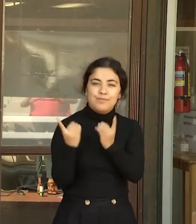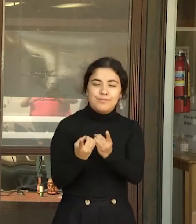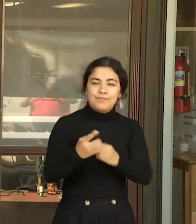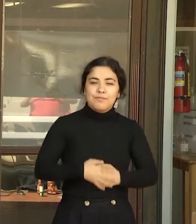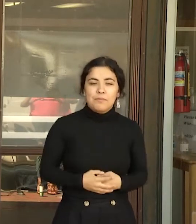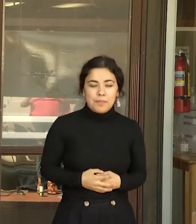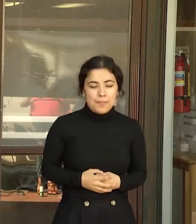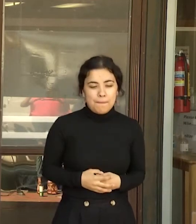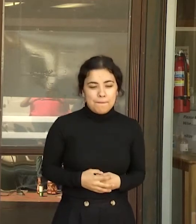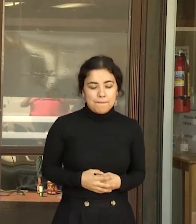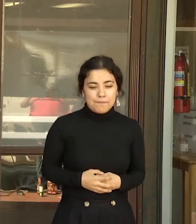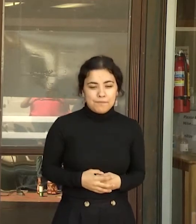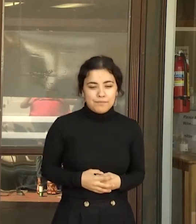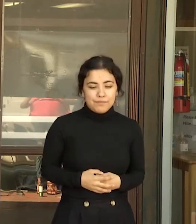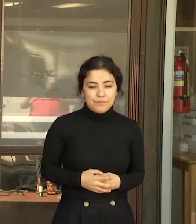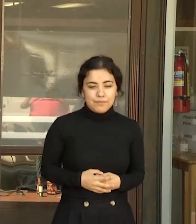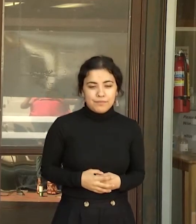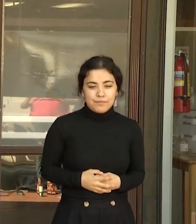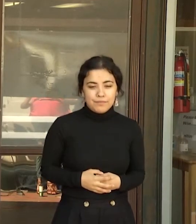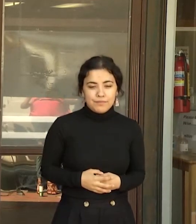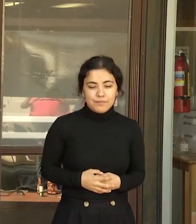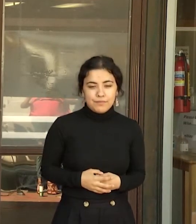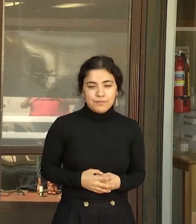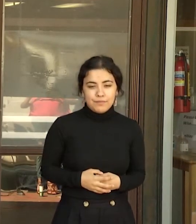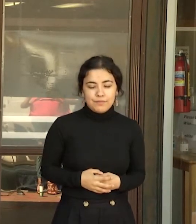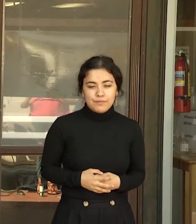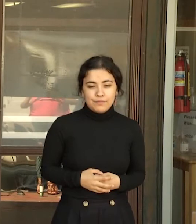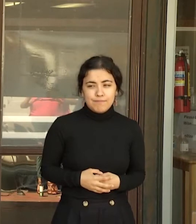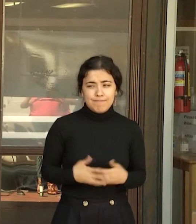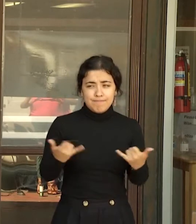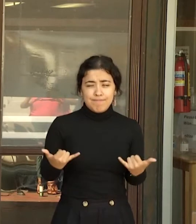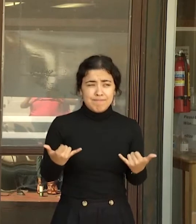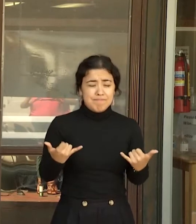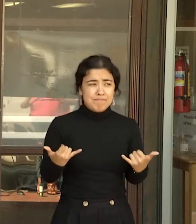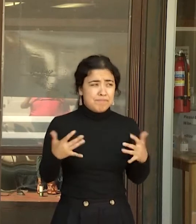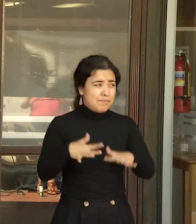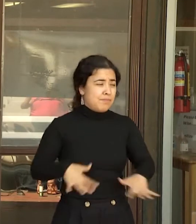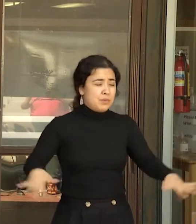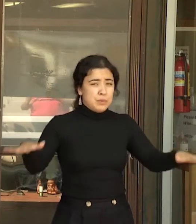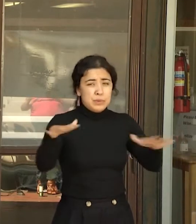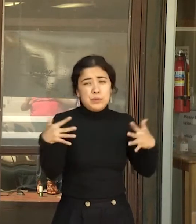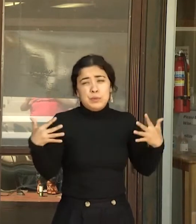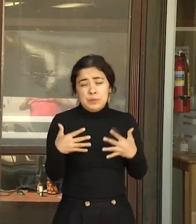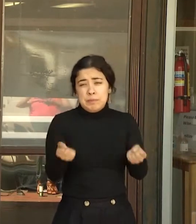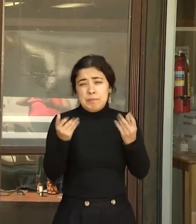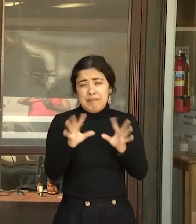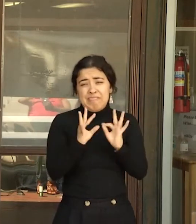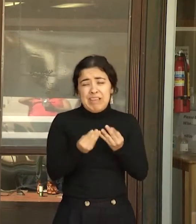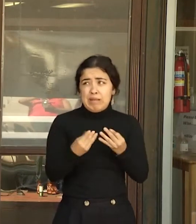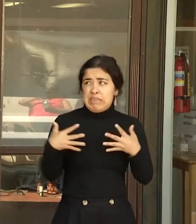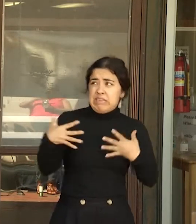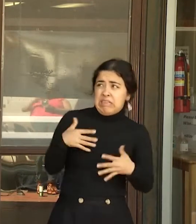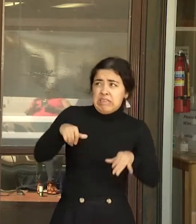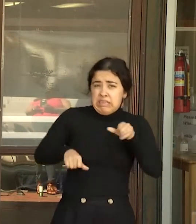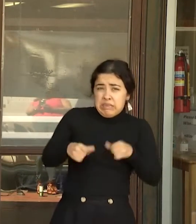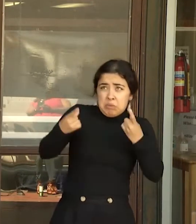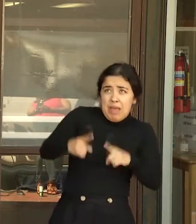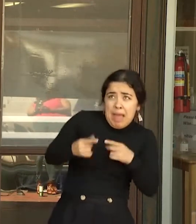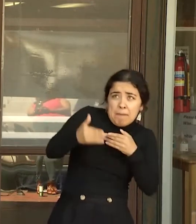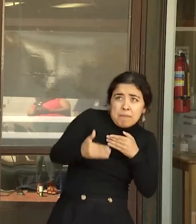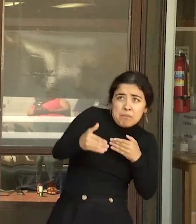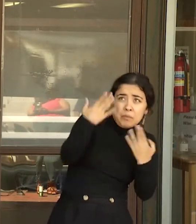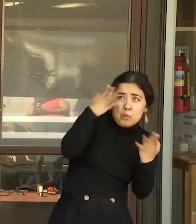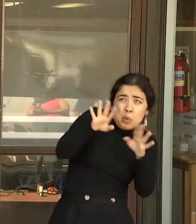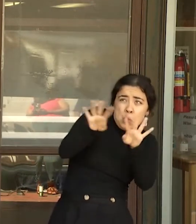a very terrifying time for many families in Cook County and throughout this